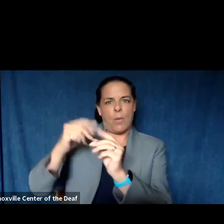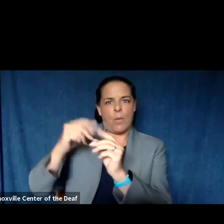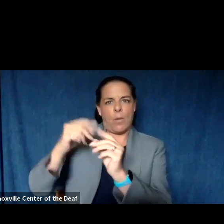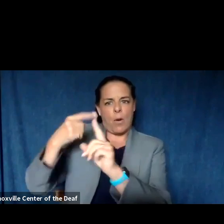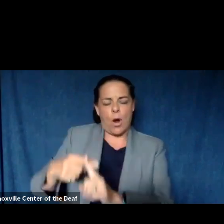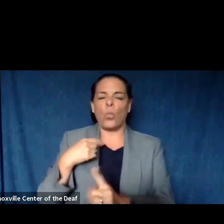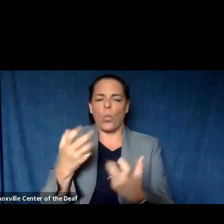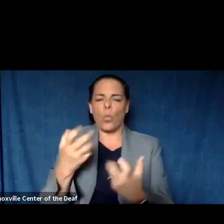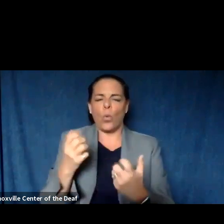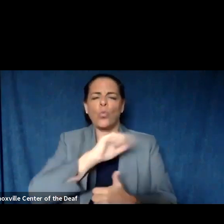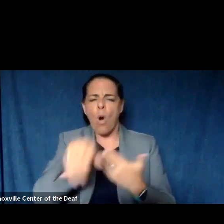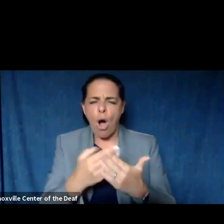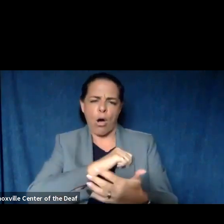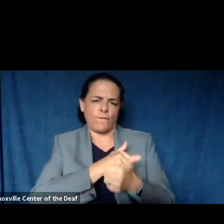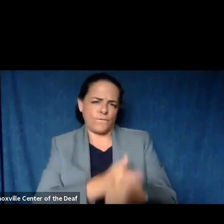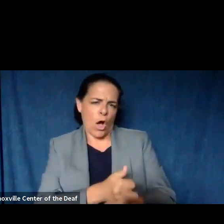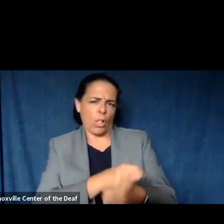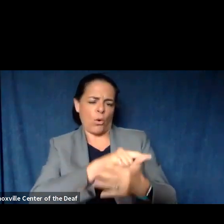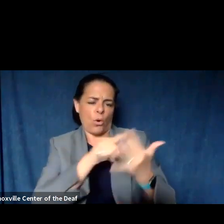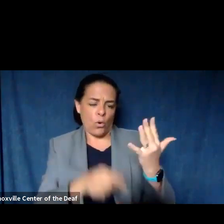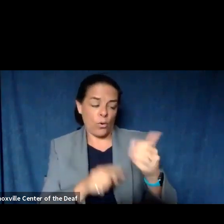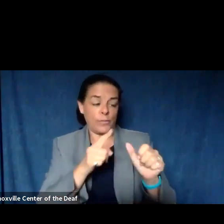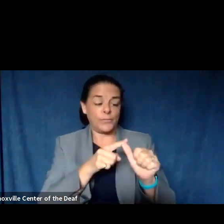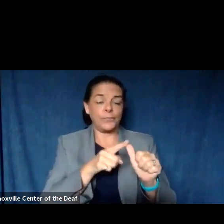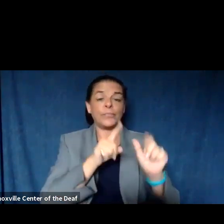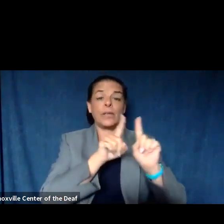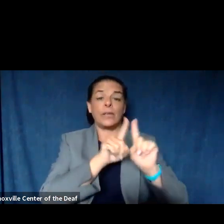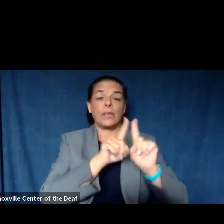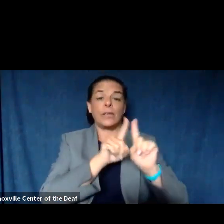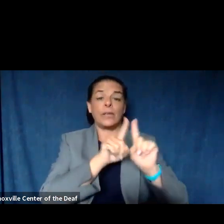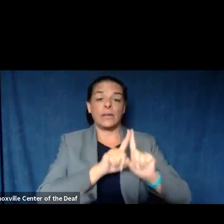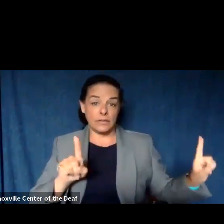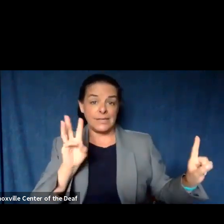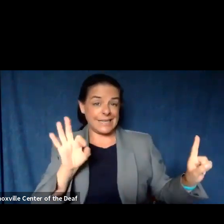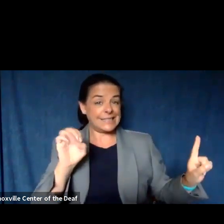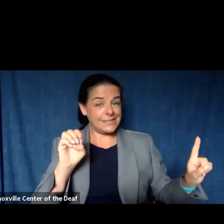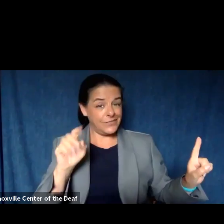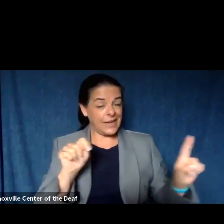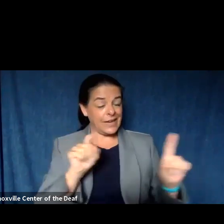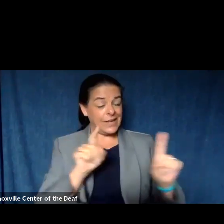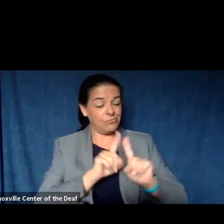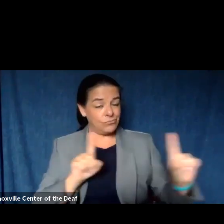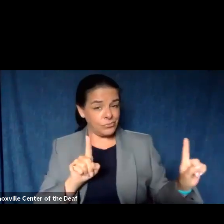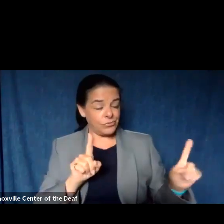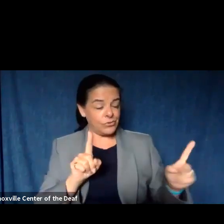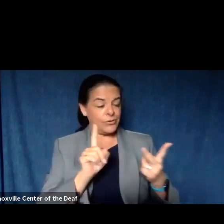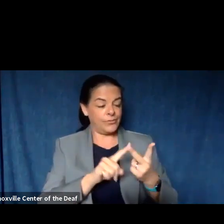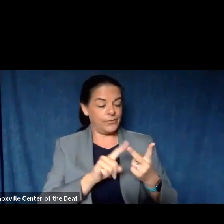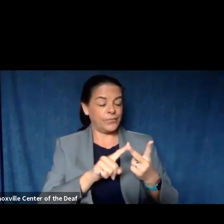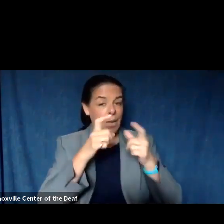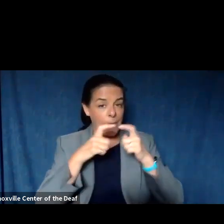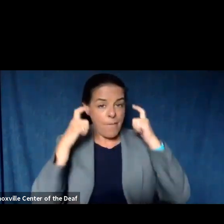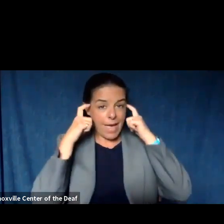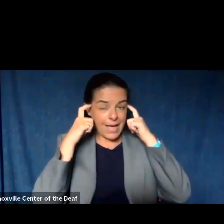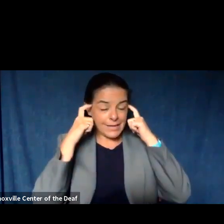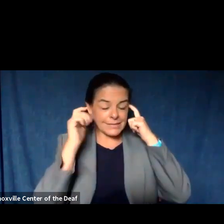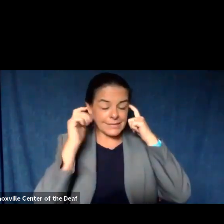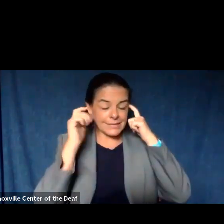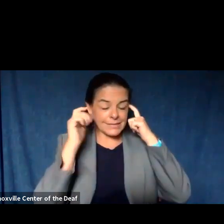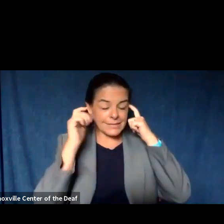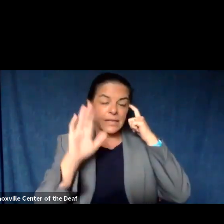So making sure that you're social distancing, you're keeping that 6 feet between people, wearing a mask. And it's not